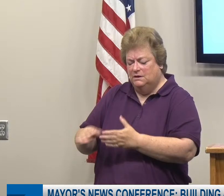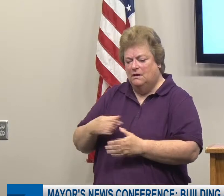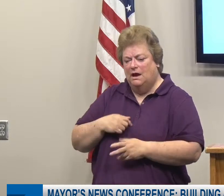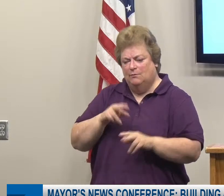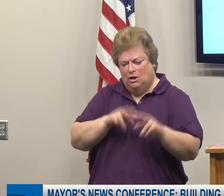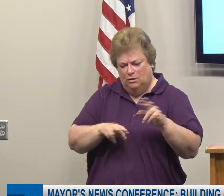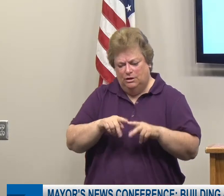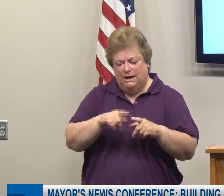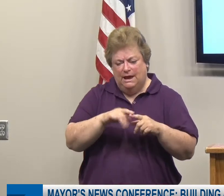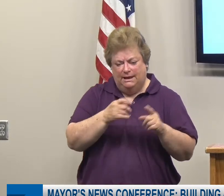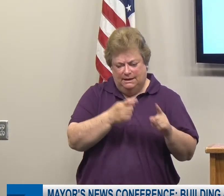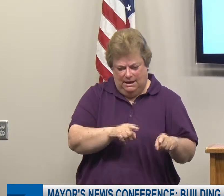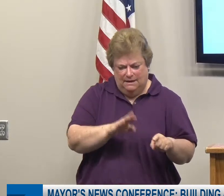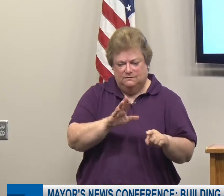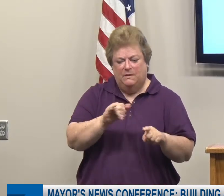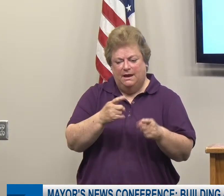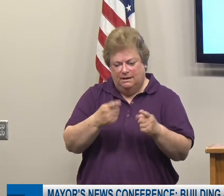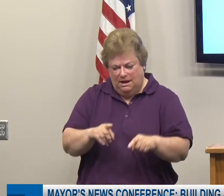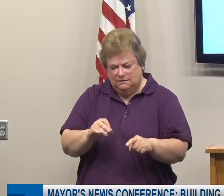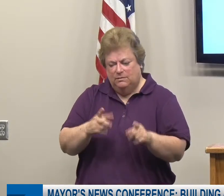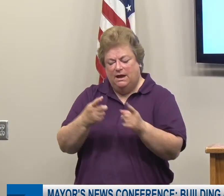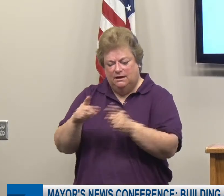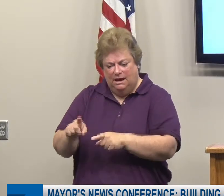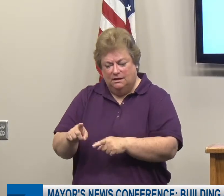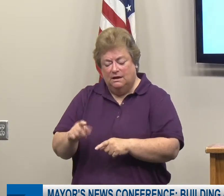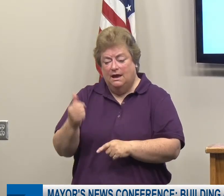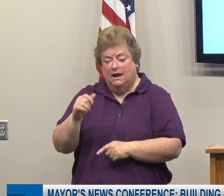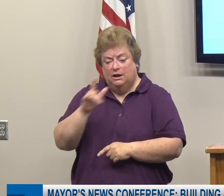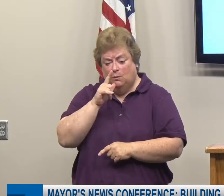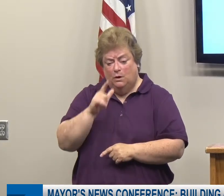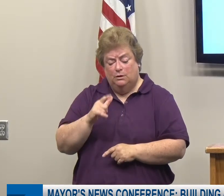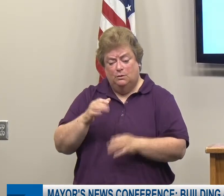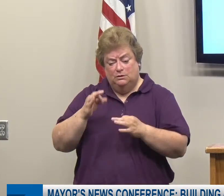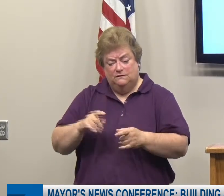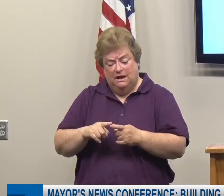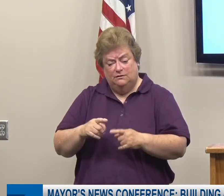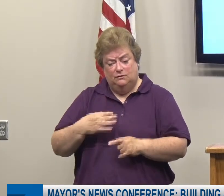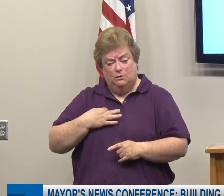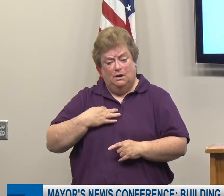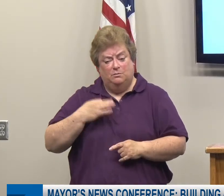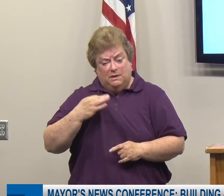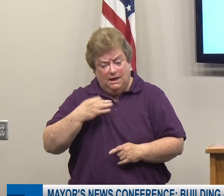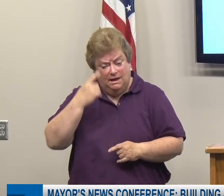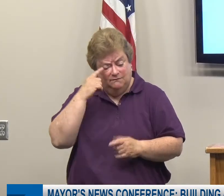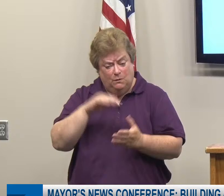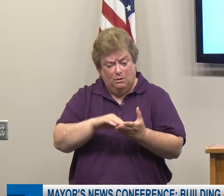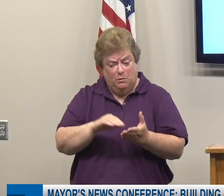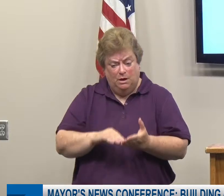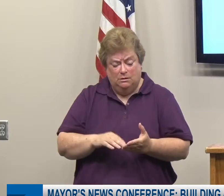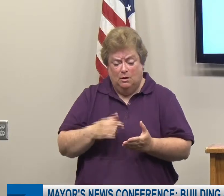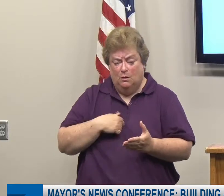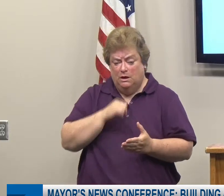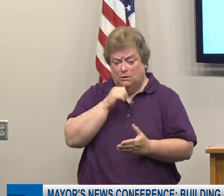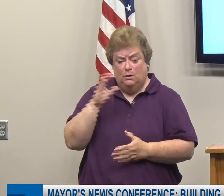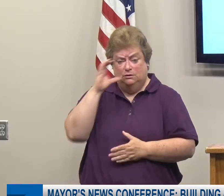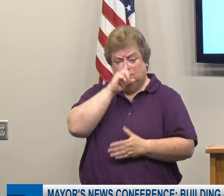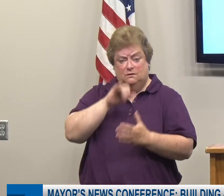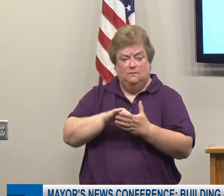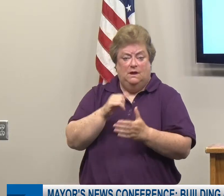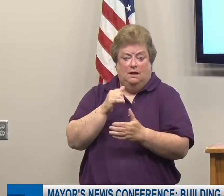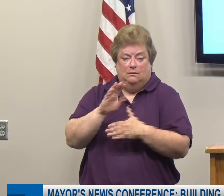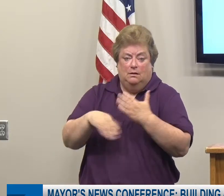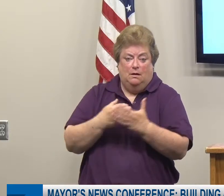case-by-case basis, we will review anyone who decides to apply for a pardon, and we don't presume that everyone will.